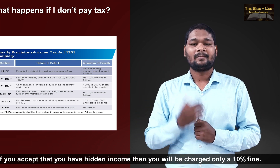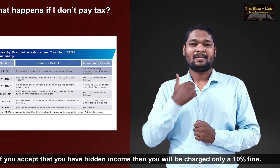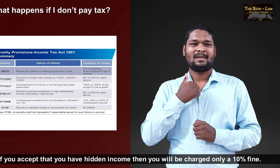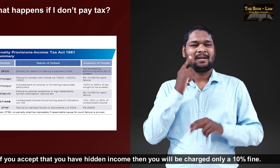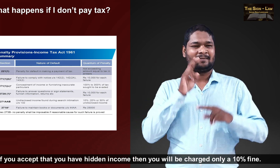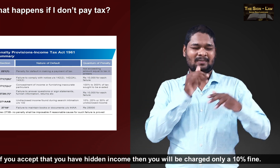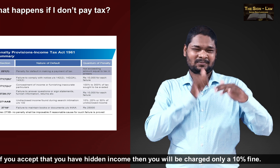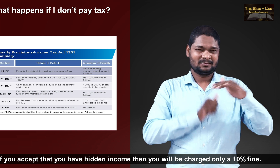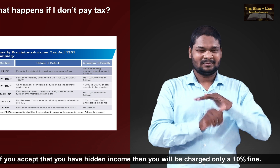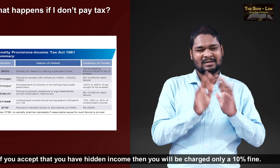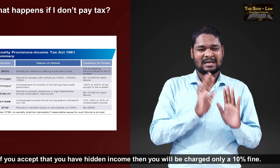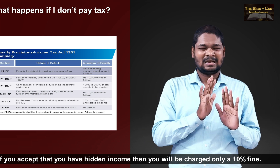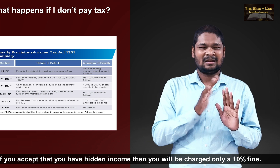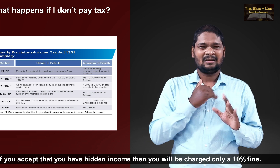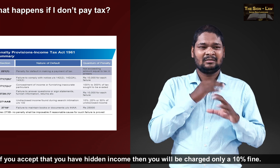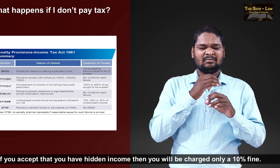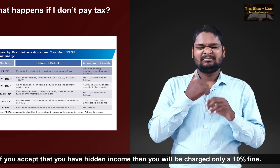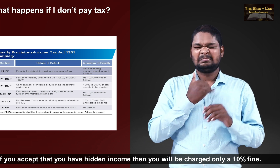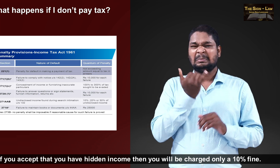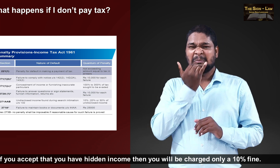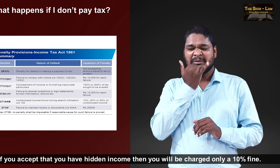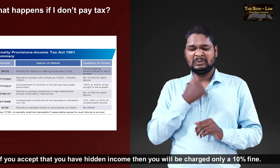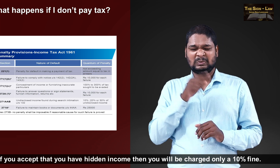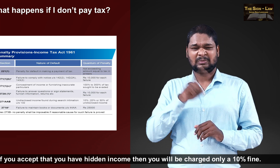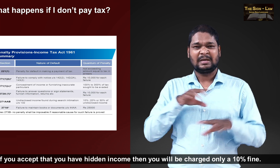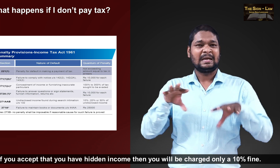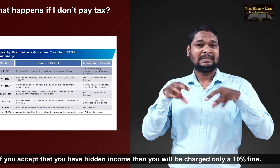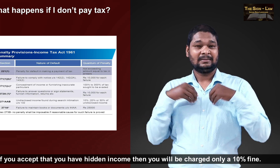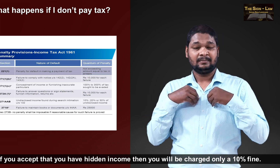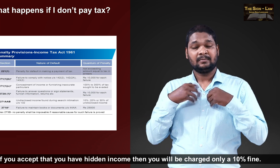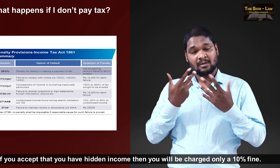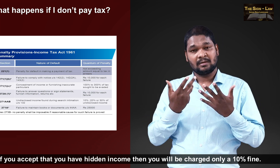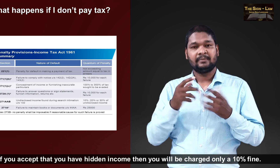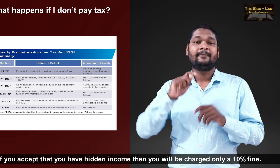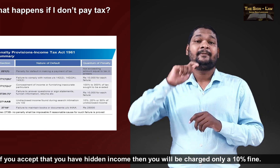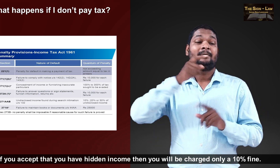If you accept that you have hidden income, then you will be charged only a 10% fine.